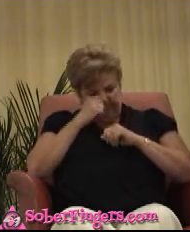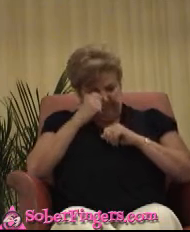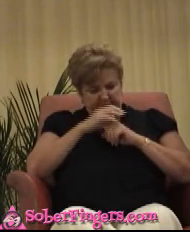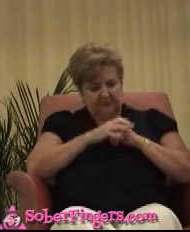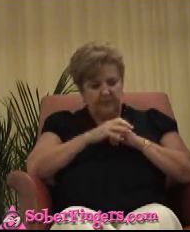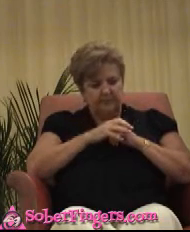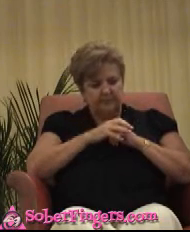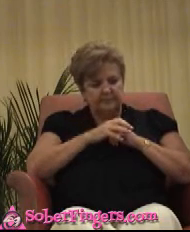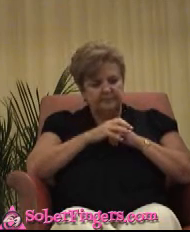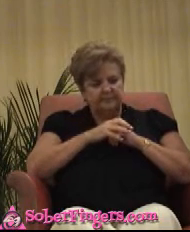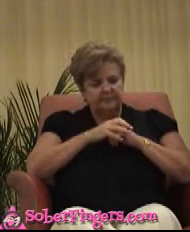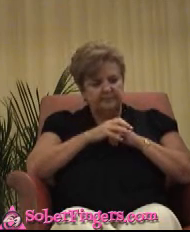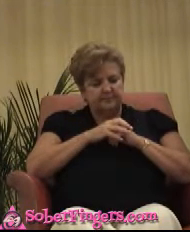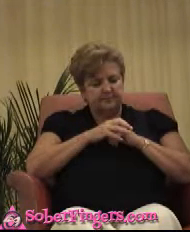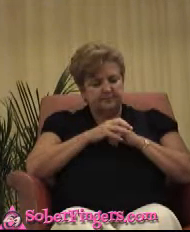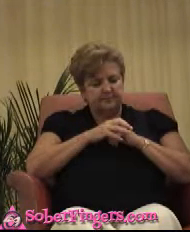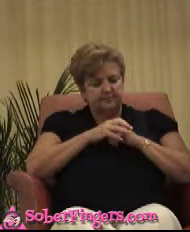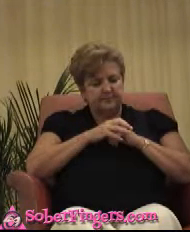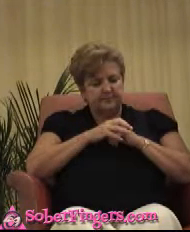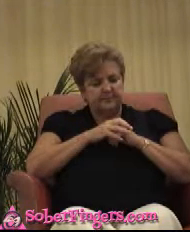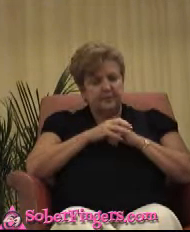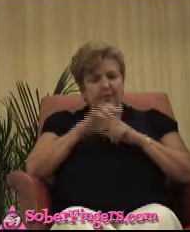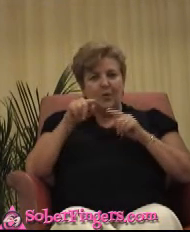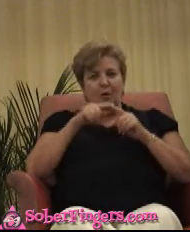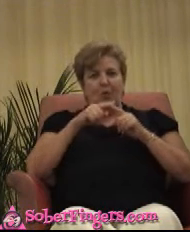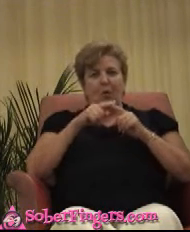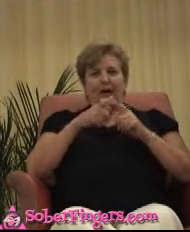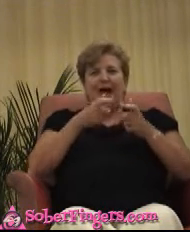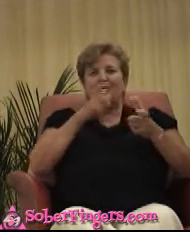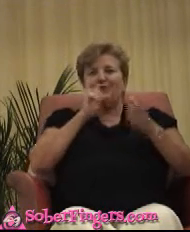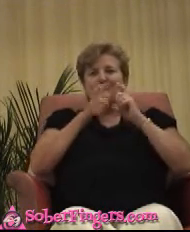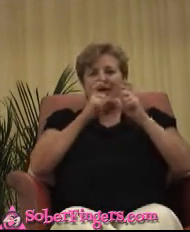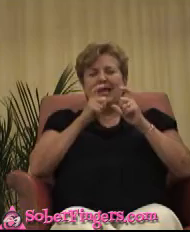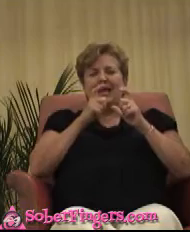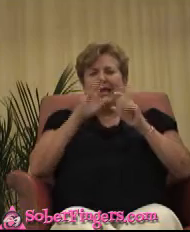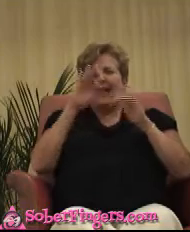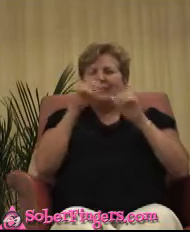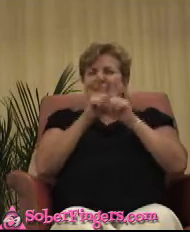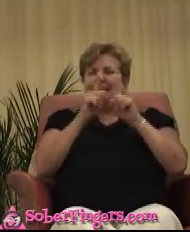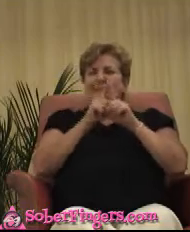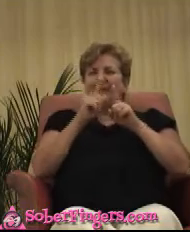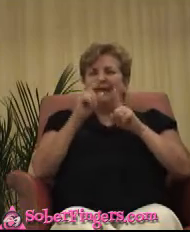But when I drink, it's the Irish and Comanche parts that seem to kick up.